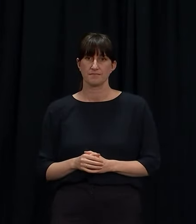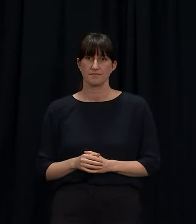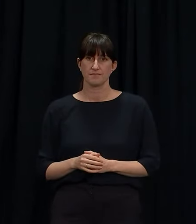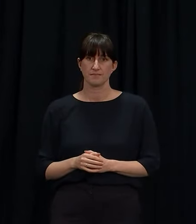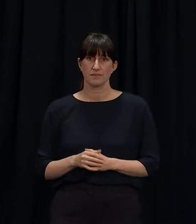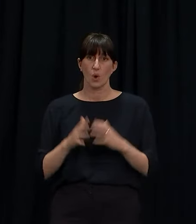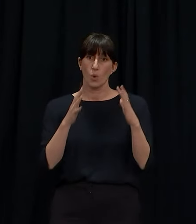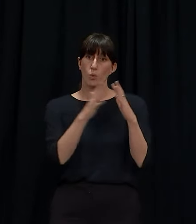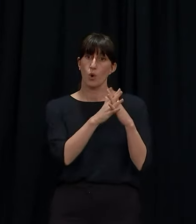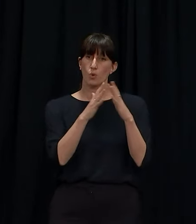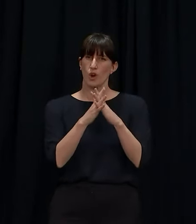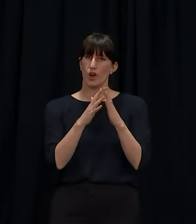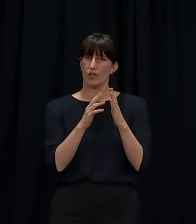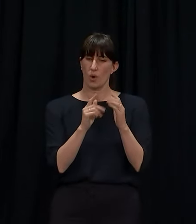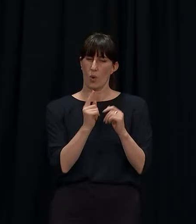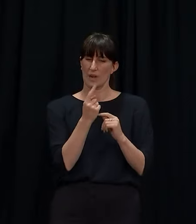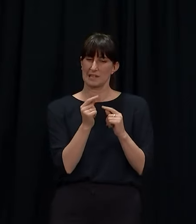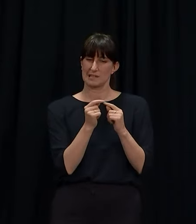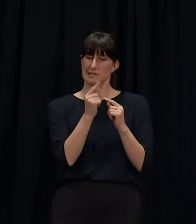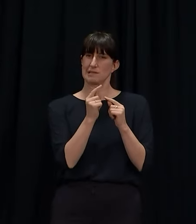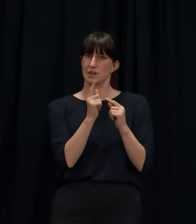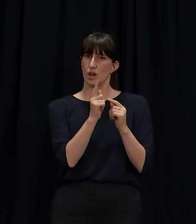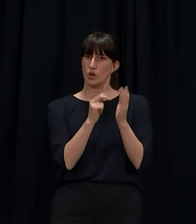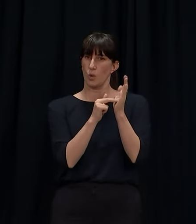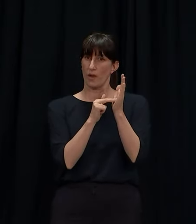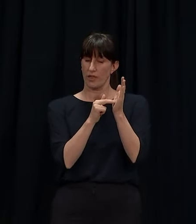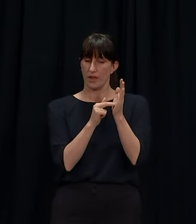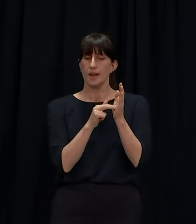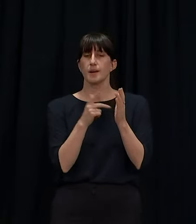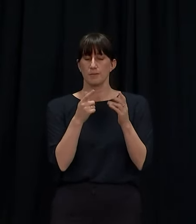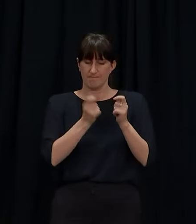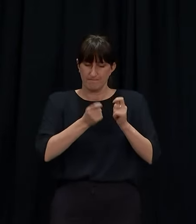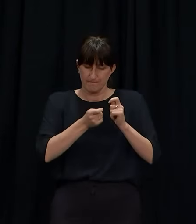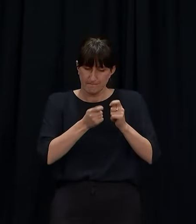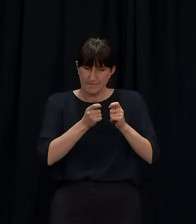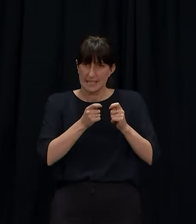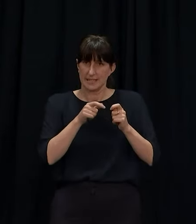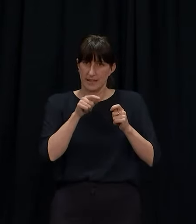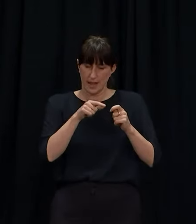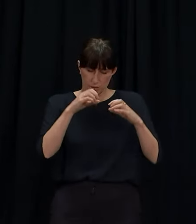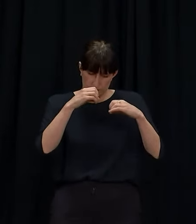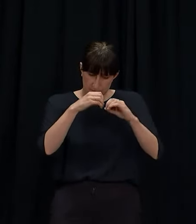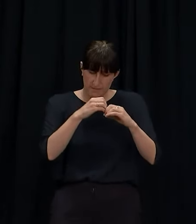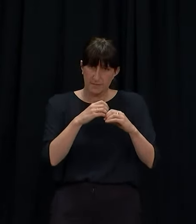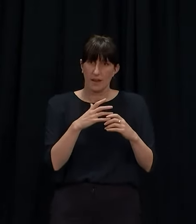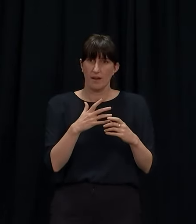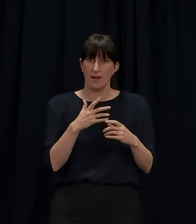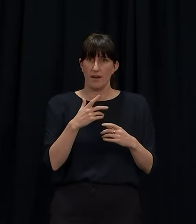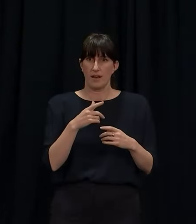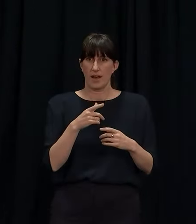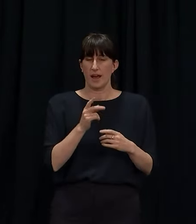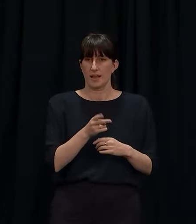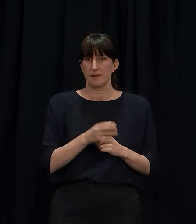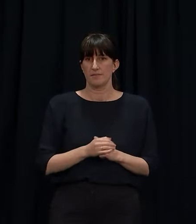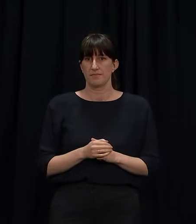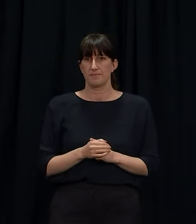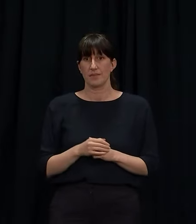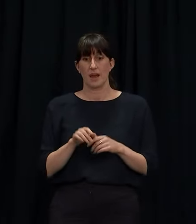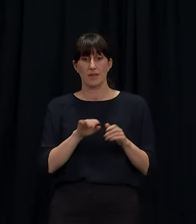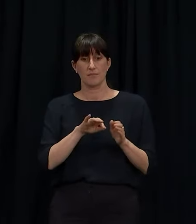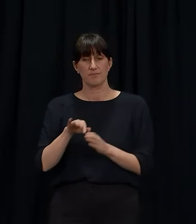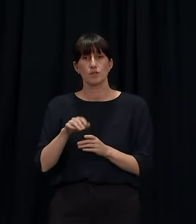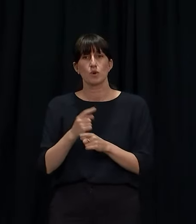from Warkworth following a second positive detection. And just back to Wellington, COVID-19 continues